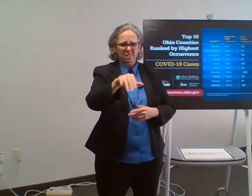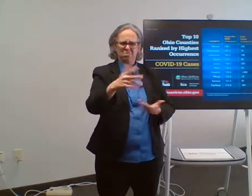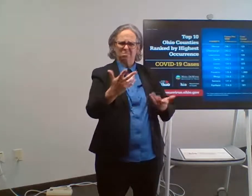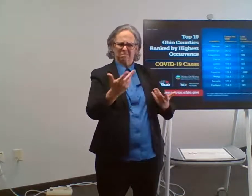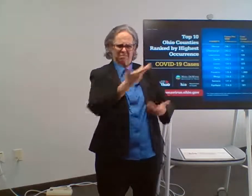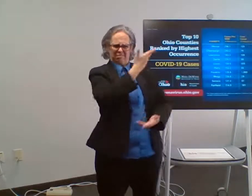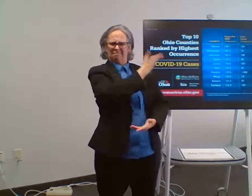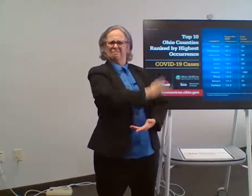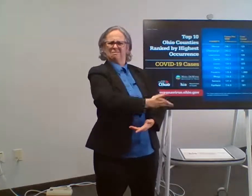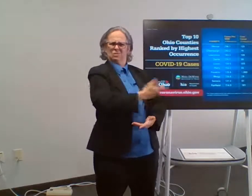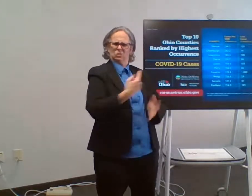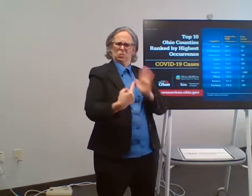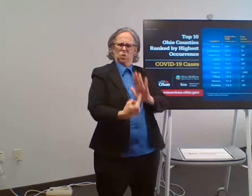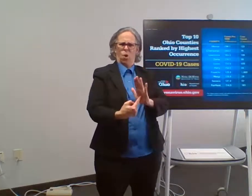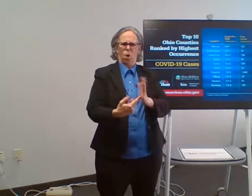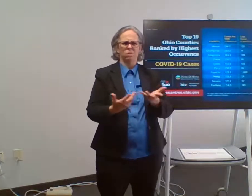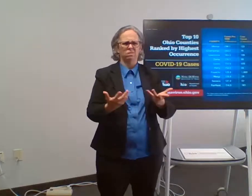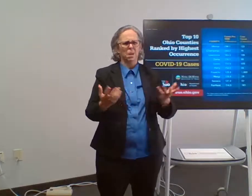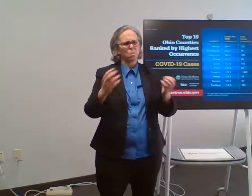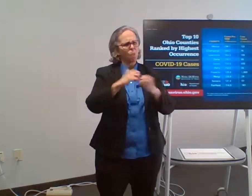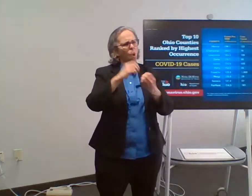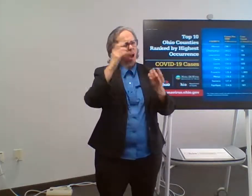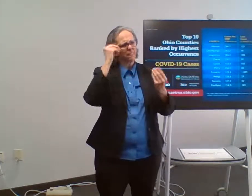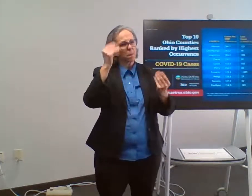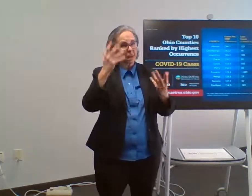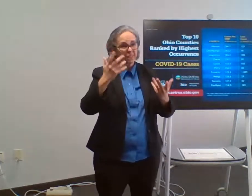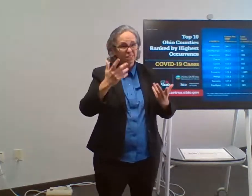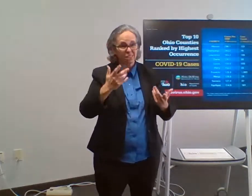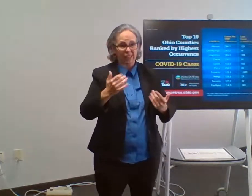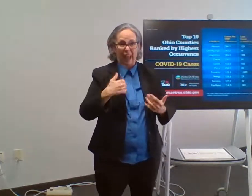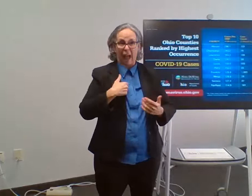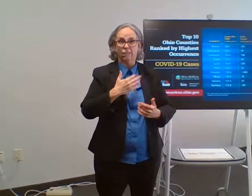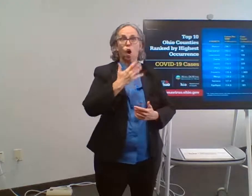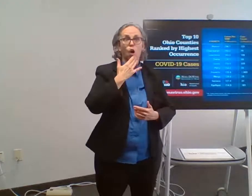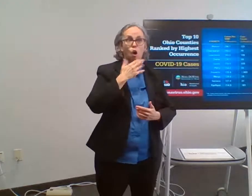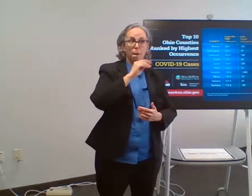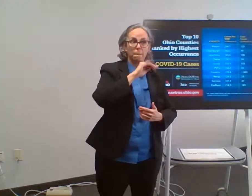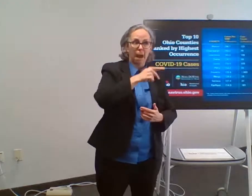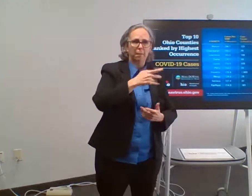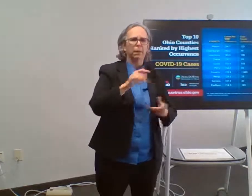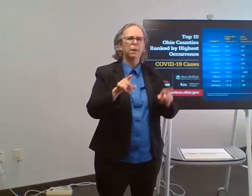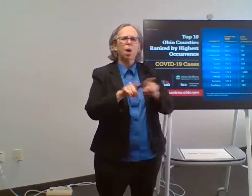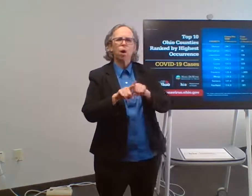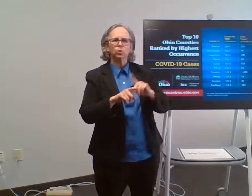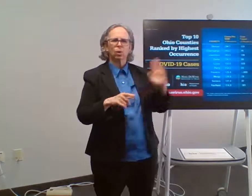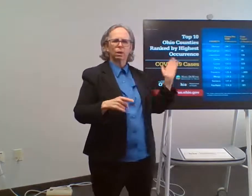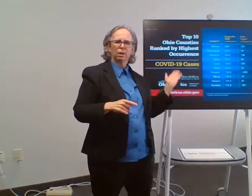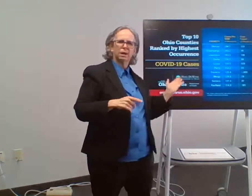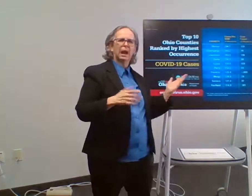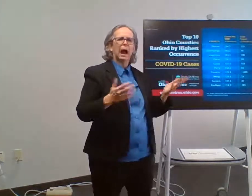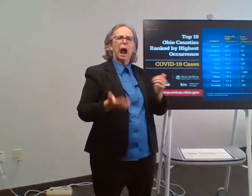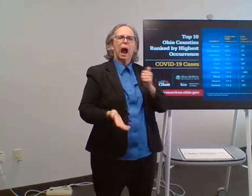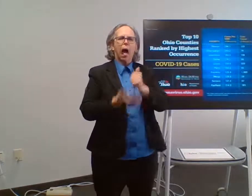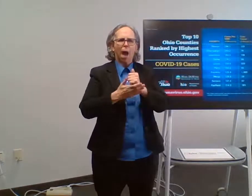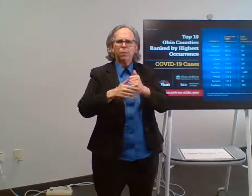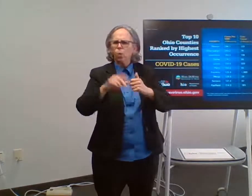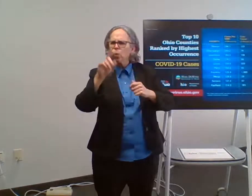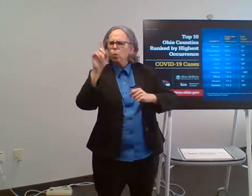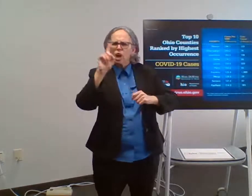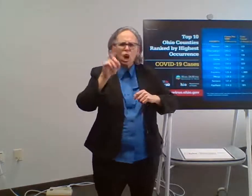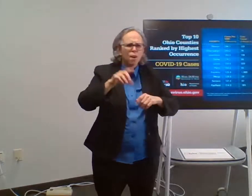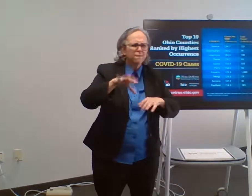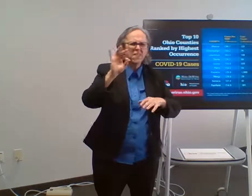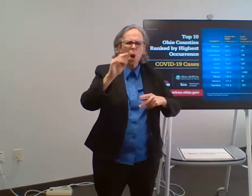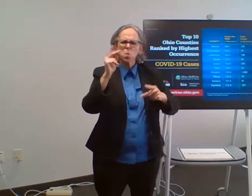other way besides the color to look at what's going on in the area where